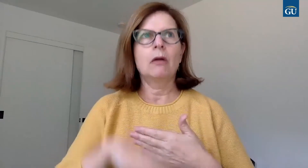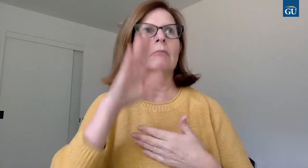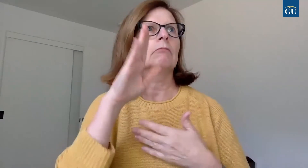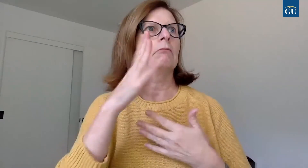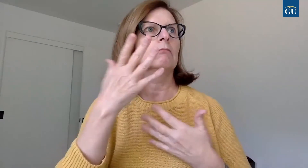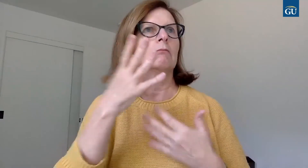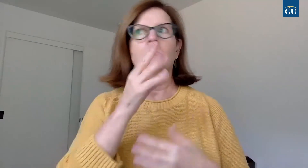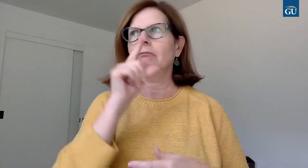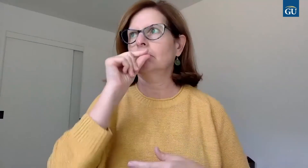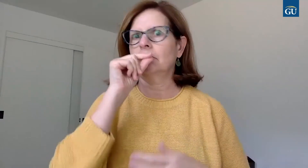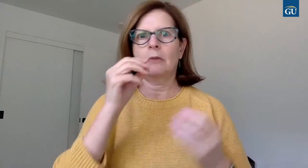only signing.